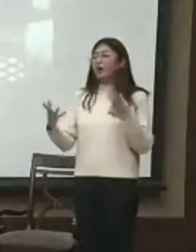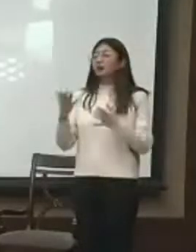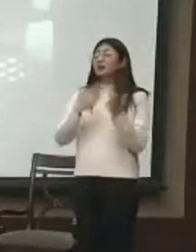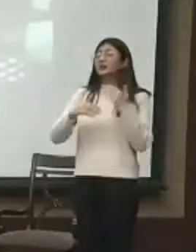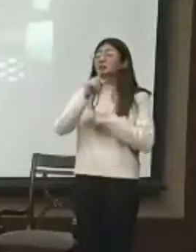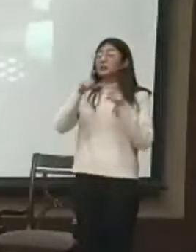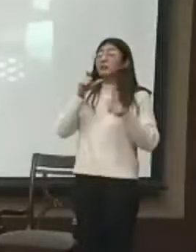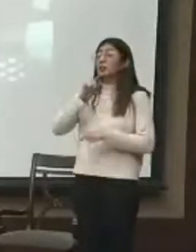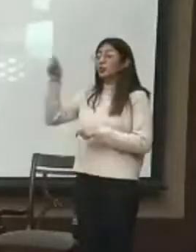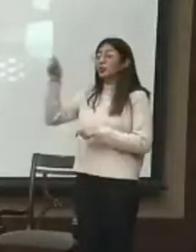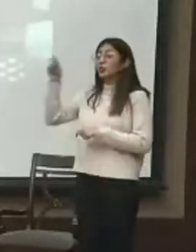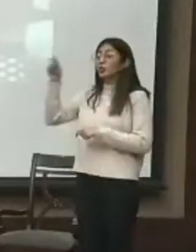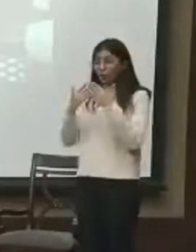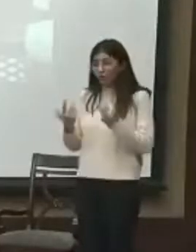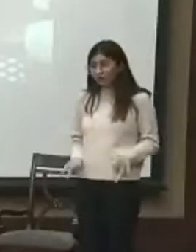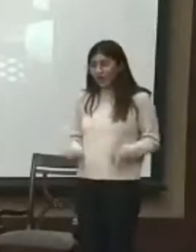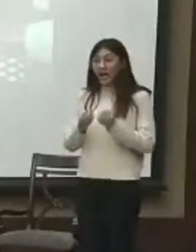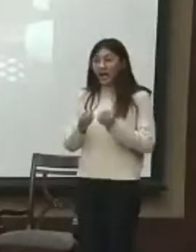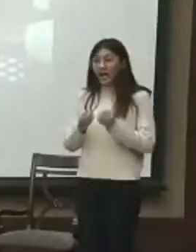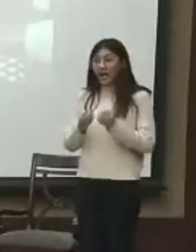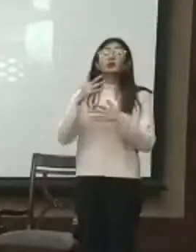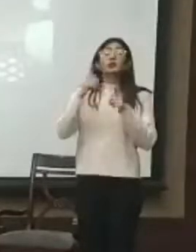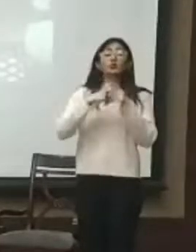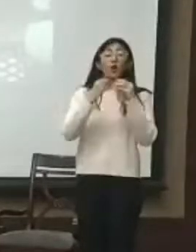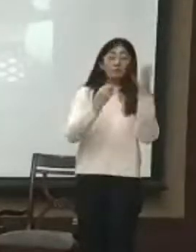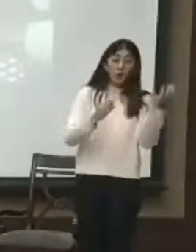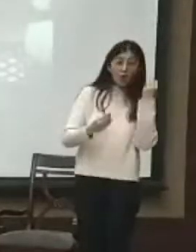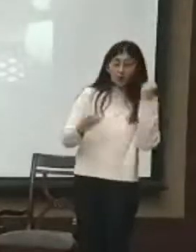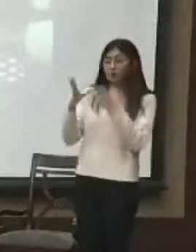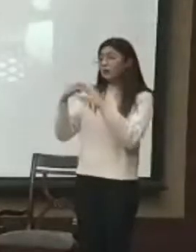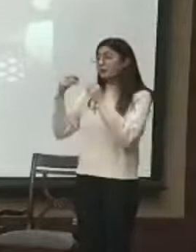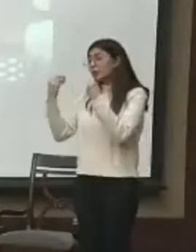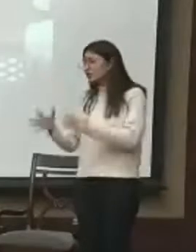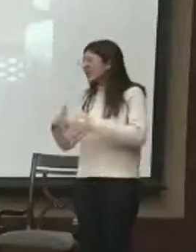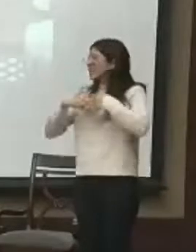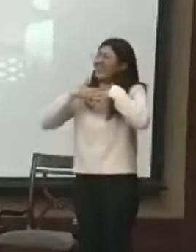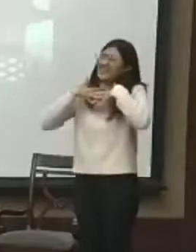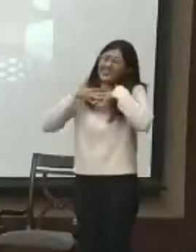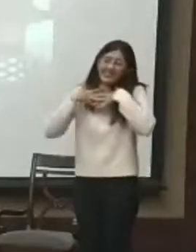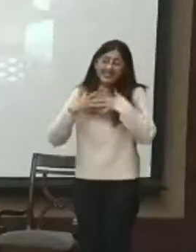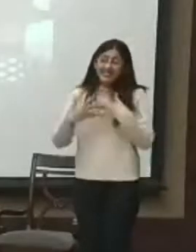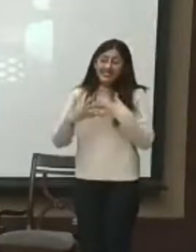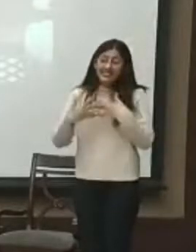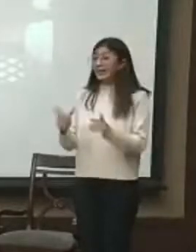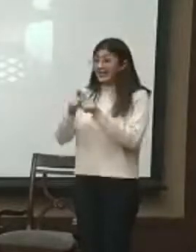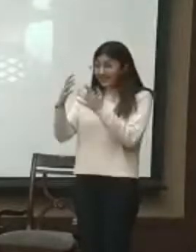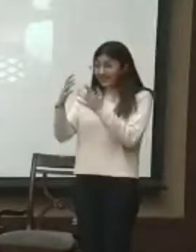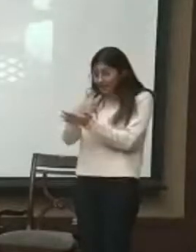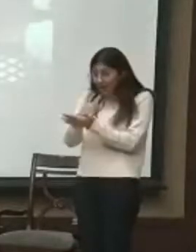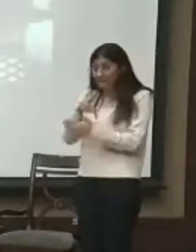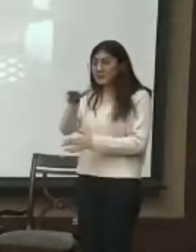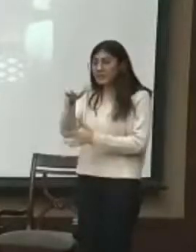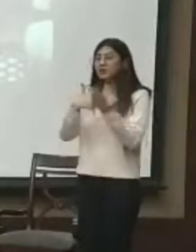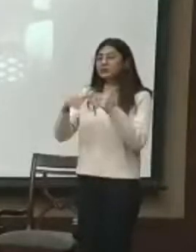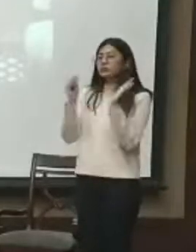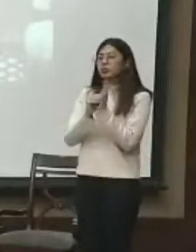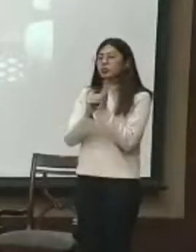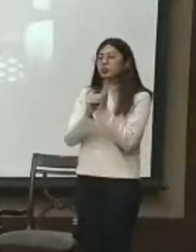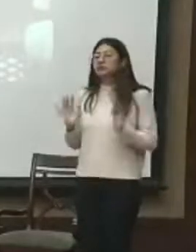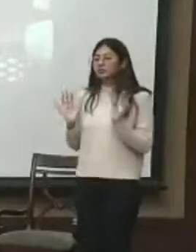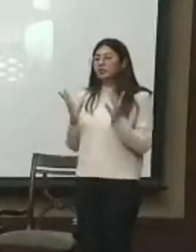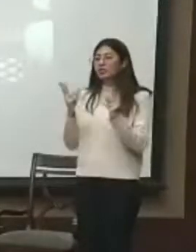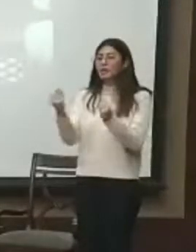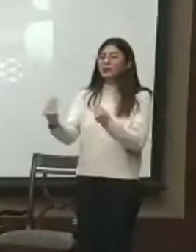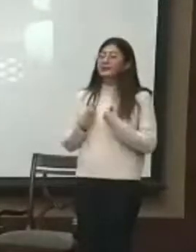going to schools, how many dropping out, how many losing jobs, how many waiting for getting jobs. I think anything where is data, we want disability to be a